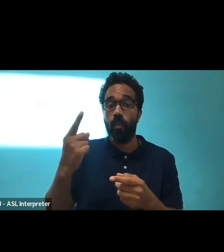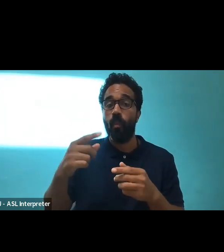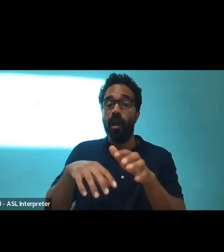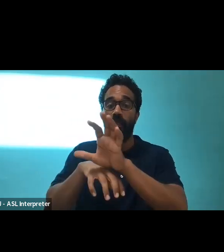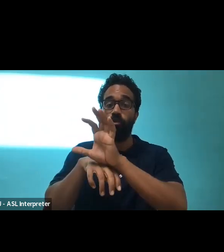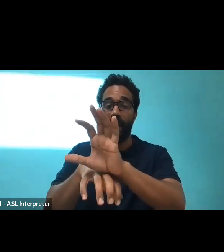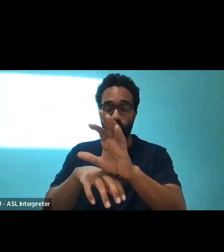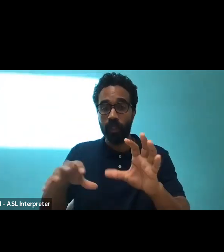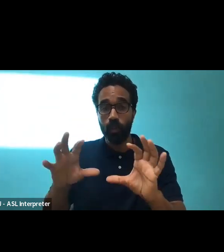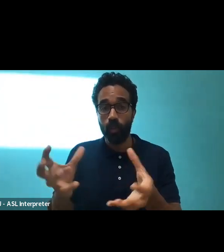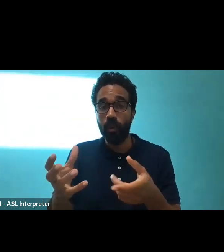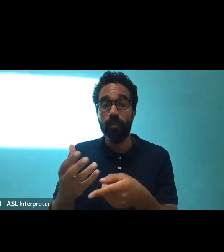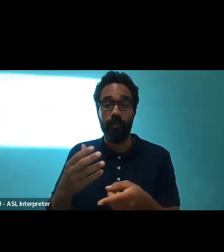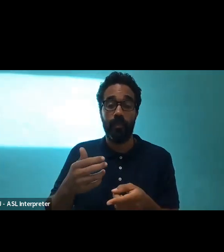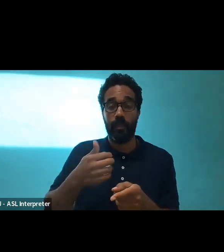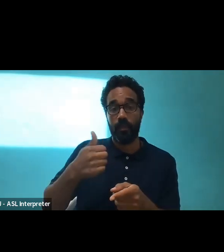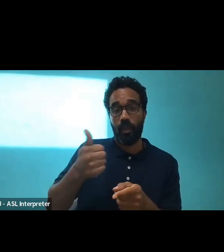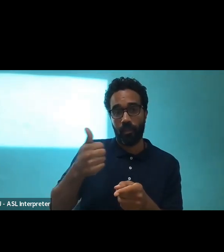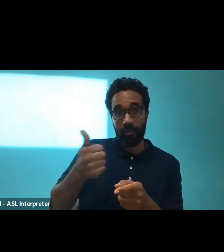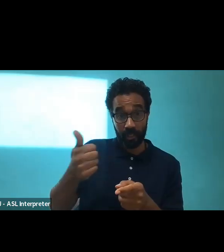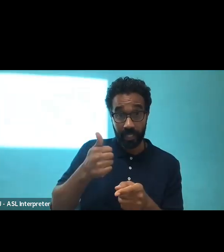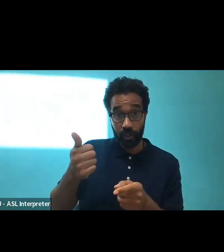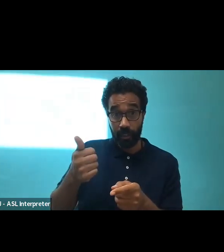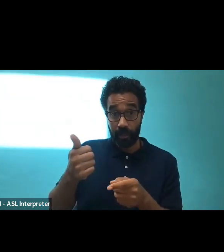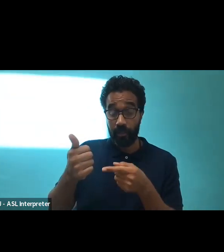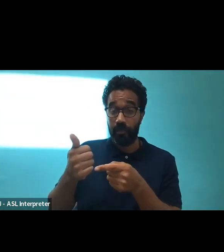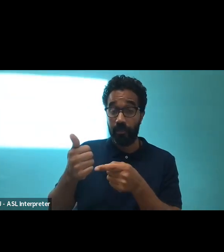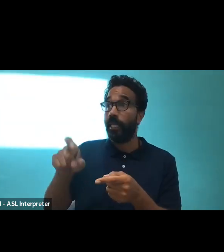was. Luann, would you like to take it?